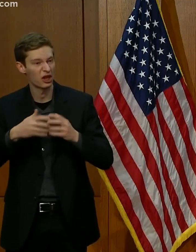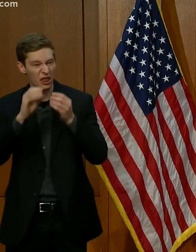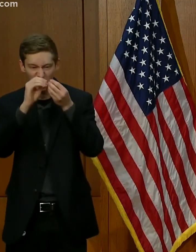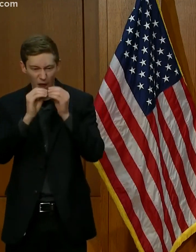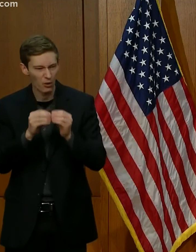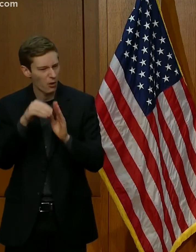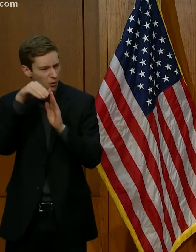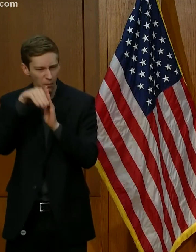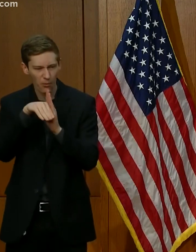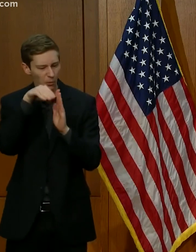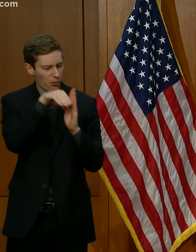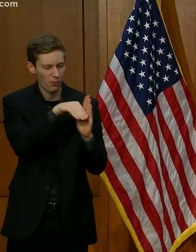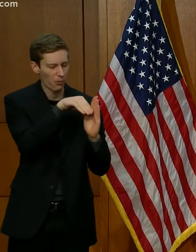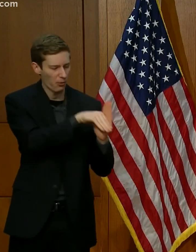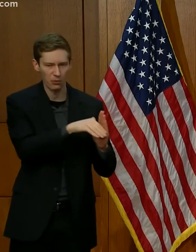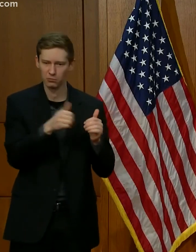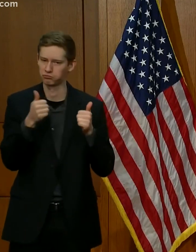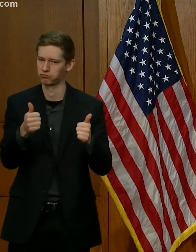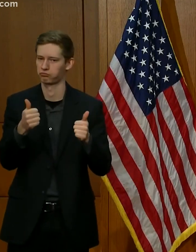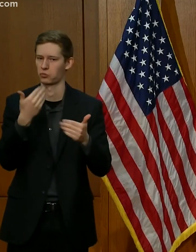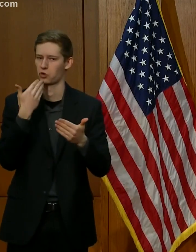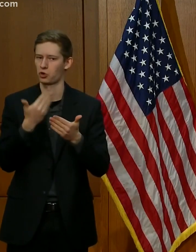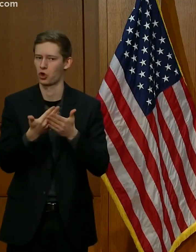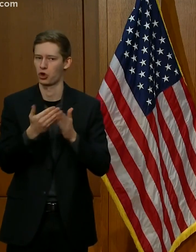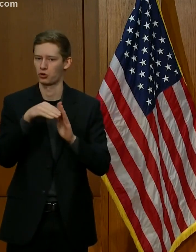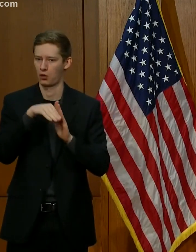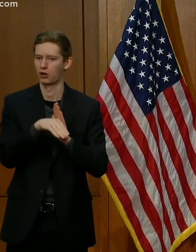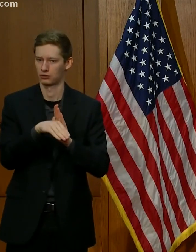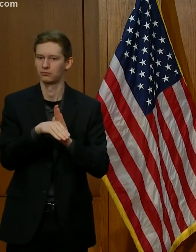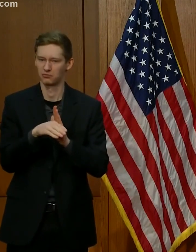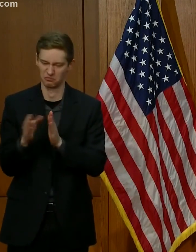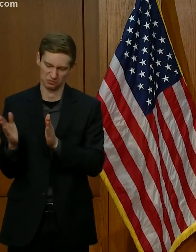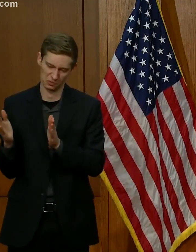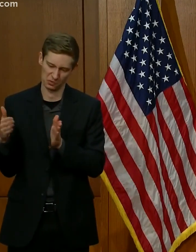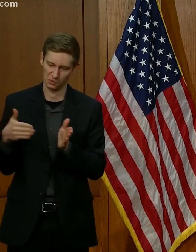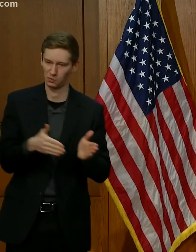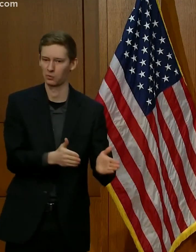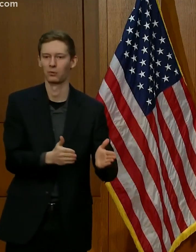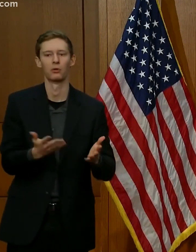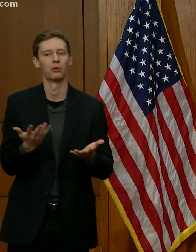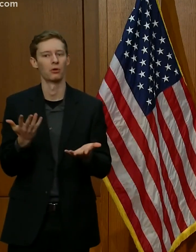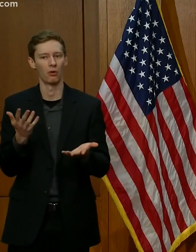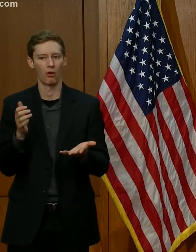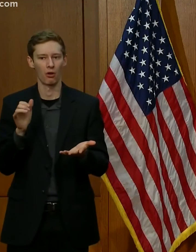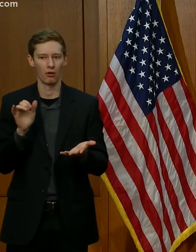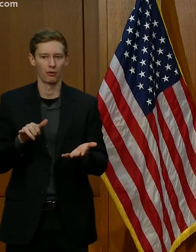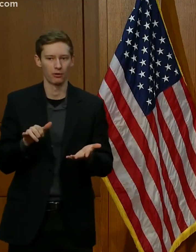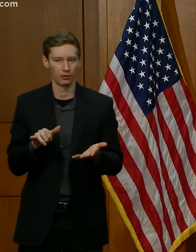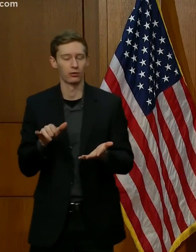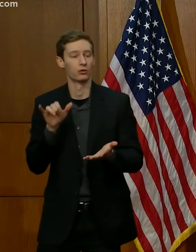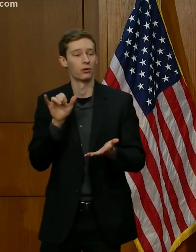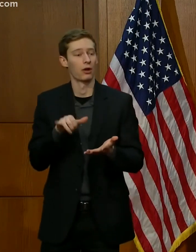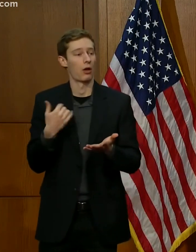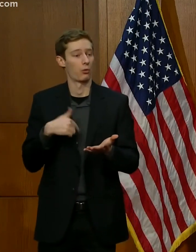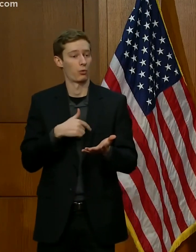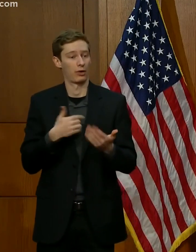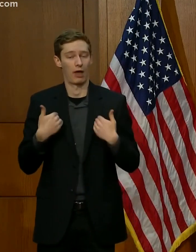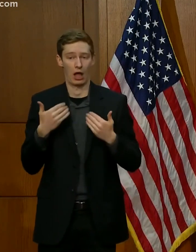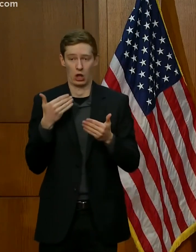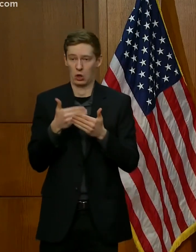All of that's headed in a good direction. And that in combination with, we've had close to 1